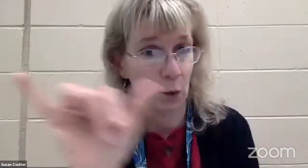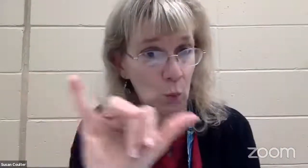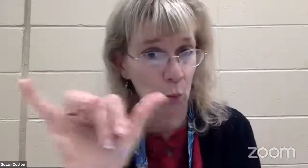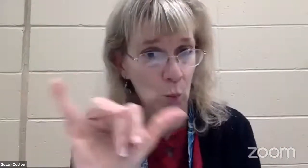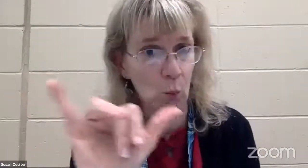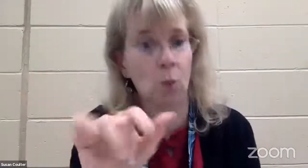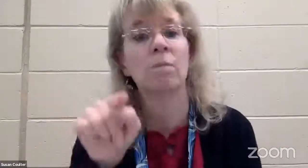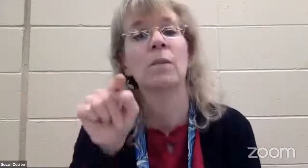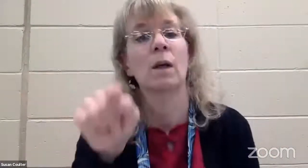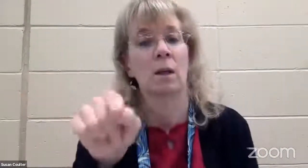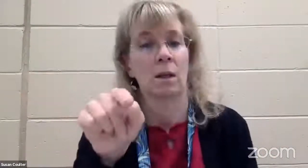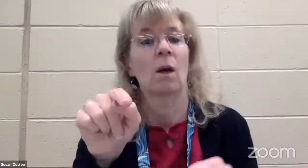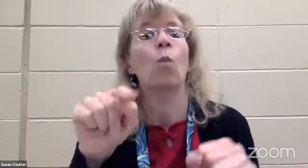sound too thrilled about it.